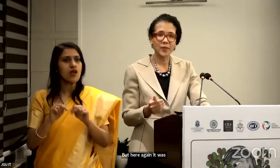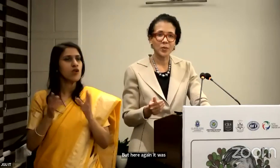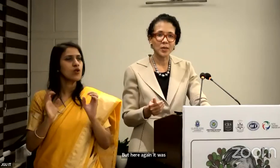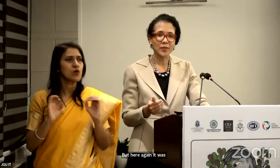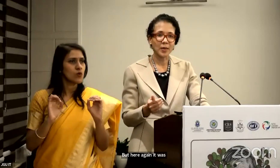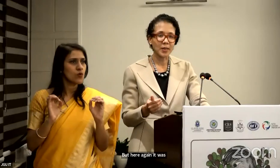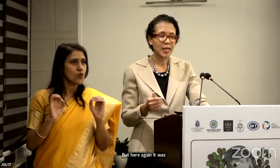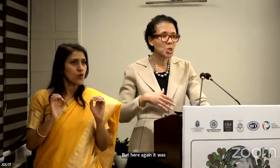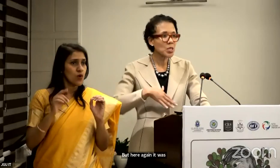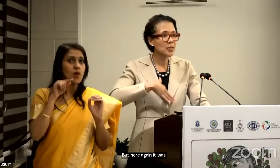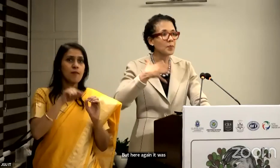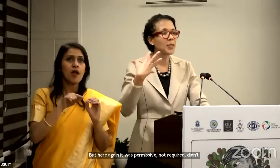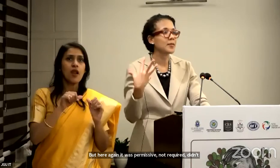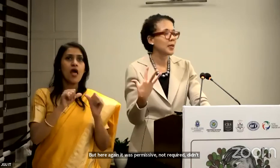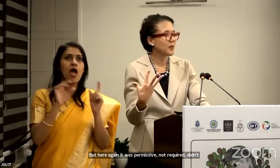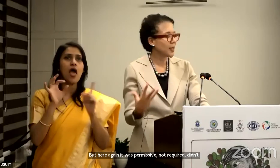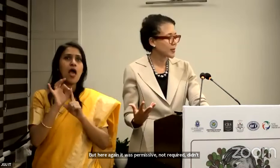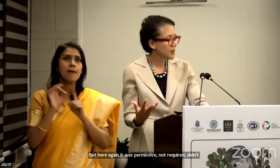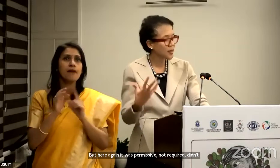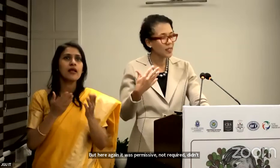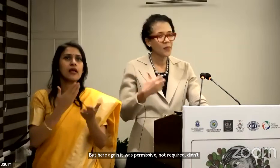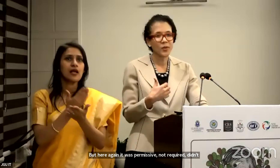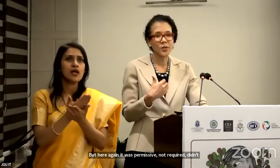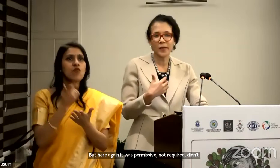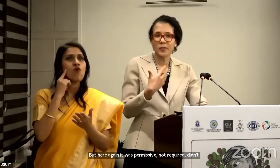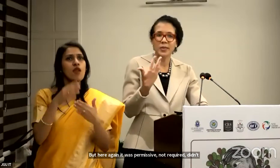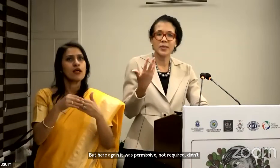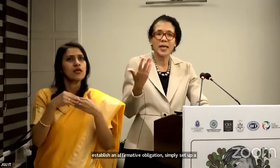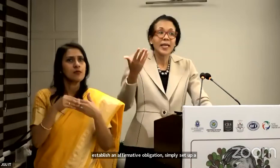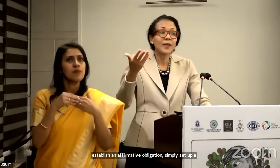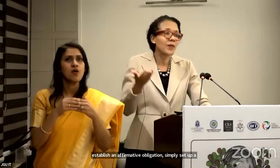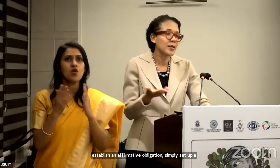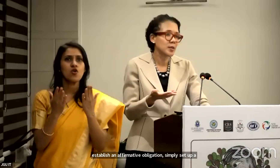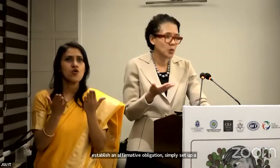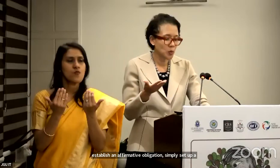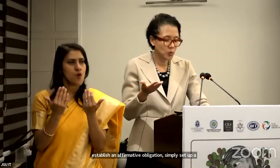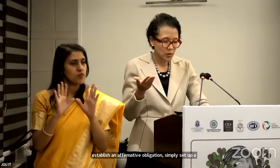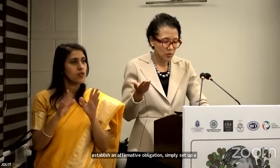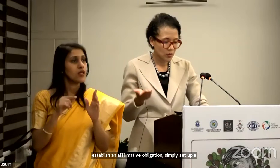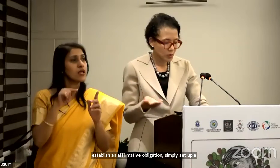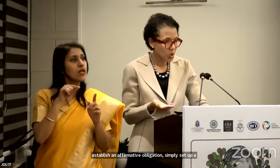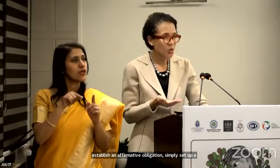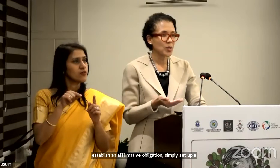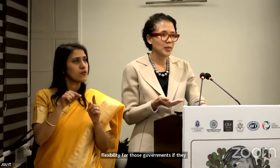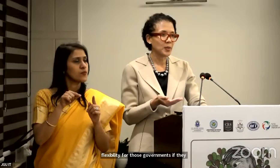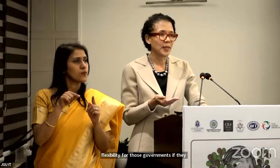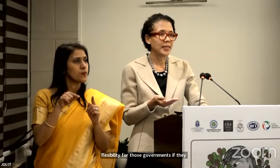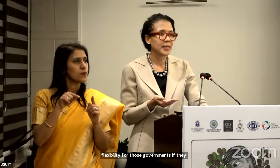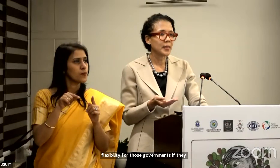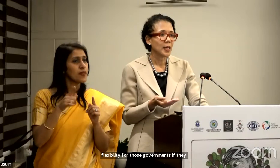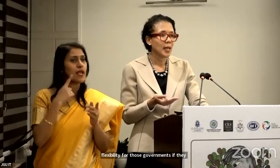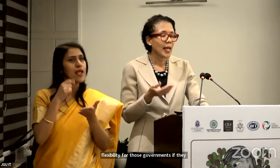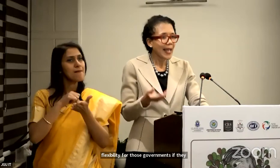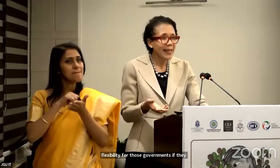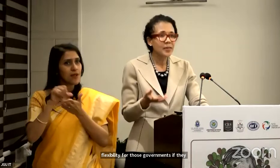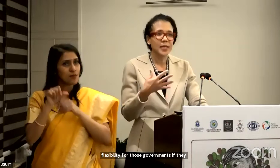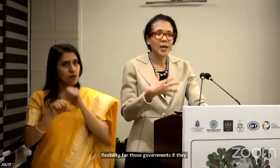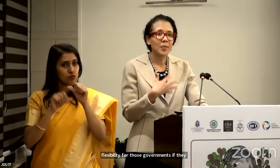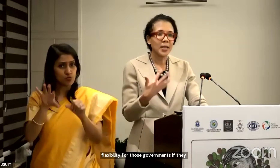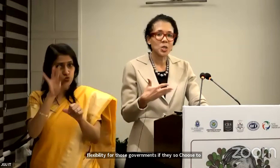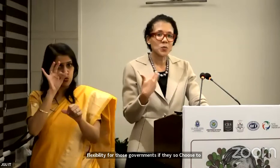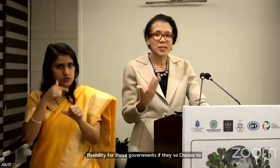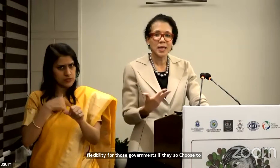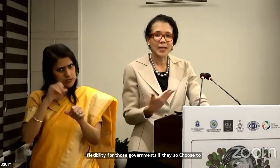establish an affirmative obligation, simply set up a flexibility for those governments if they so choose to implement it. And